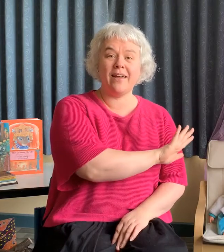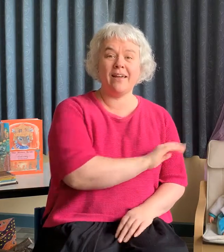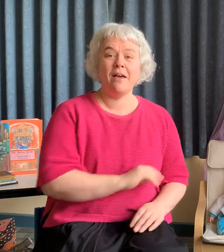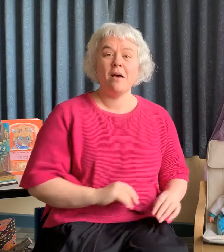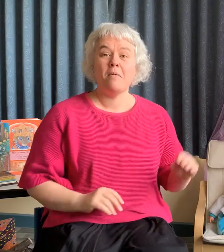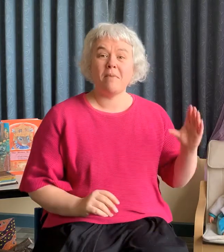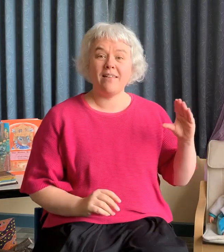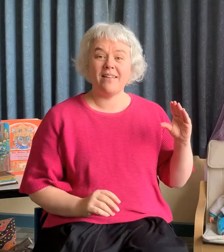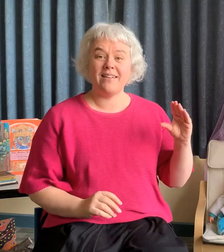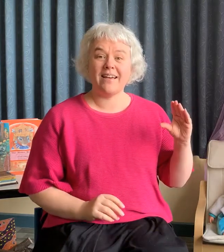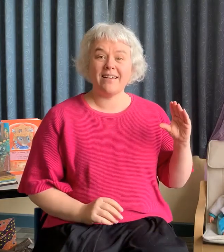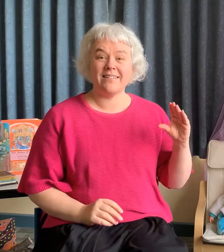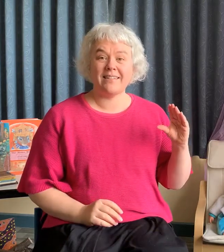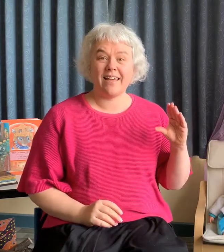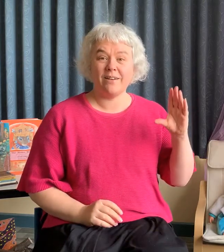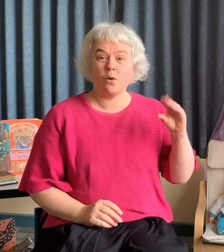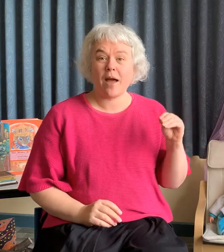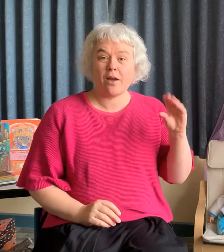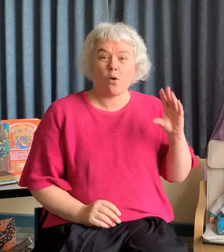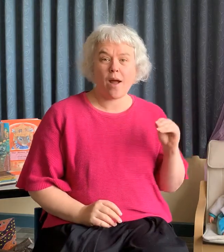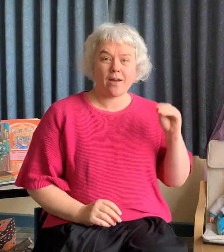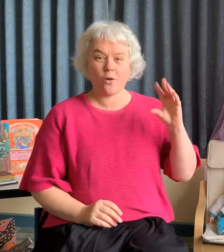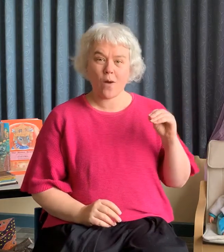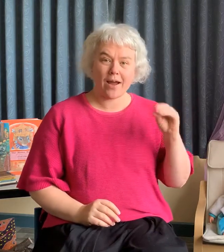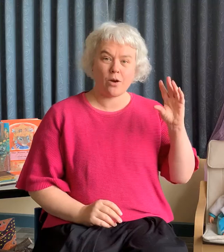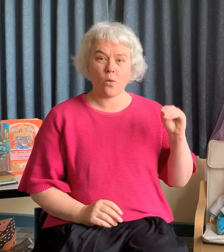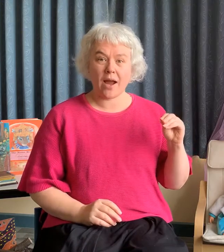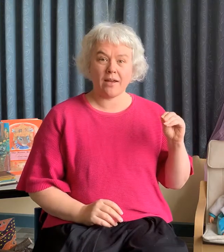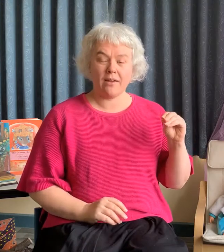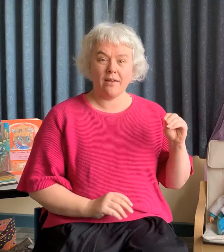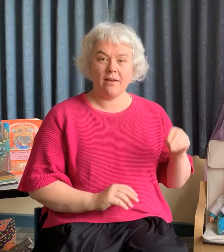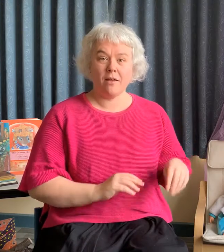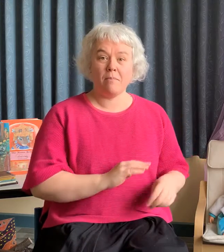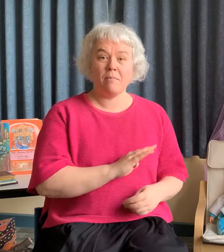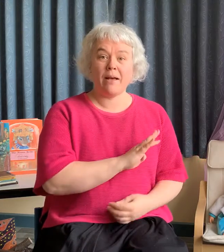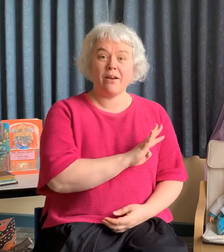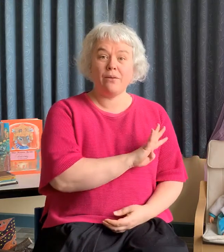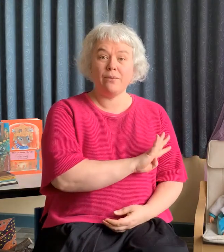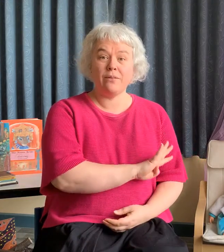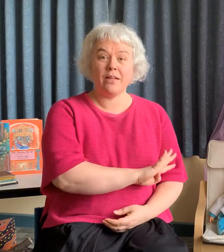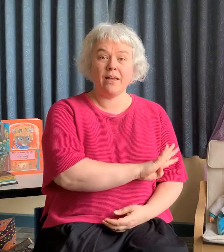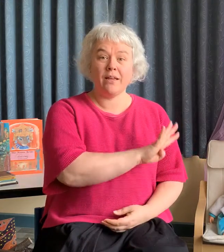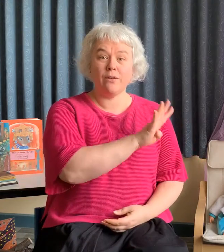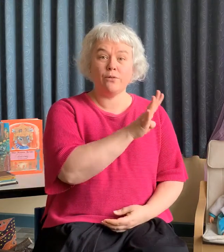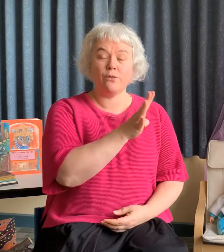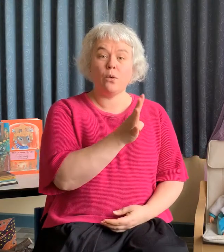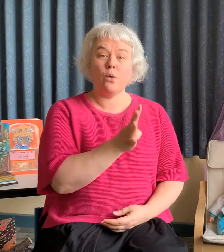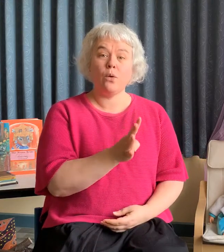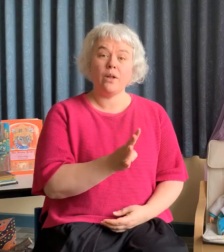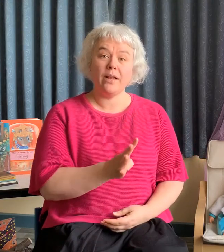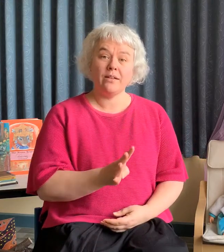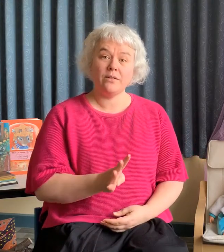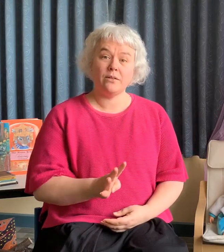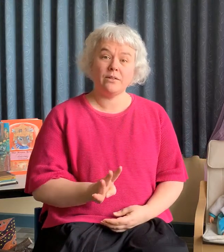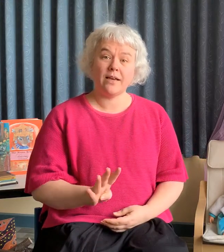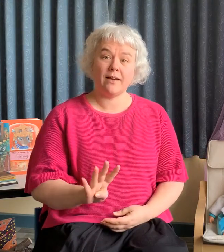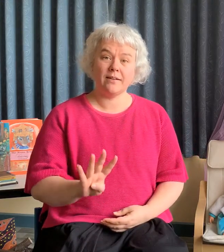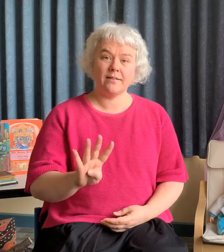Mother duck said quack, quack, quack, quack, but only four little ducks